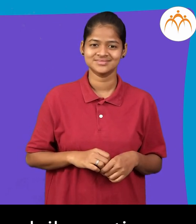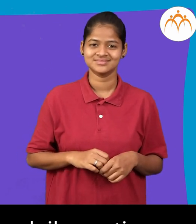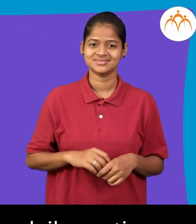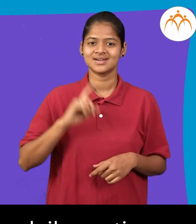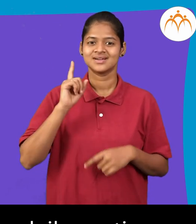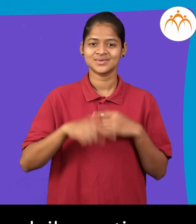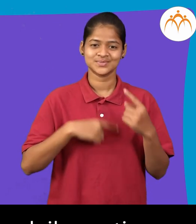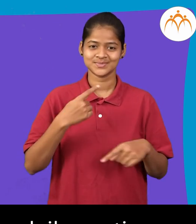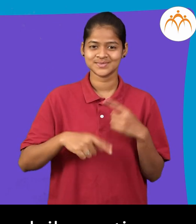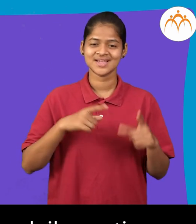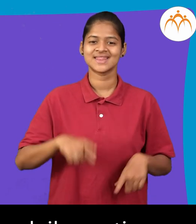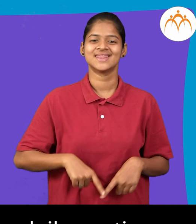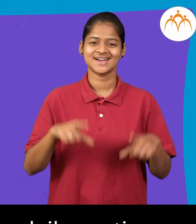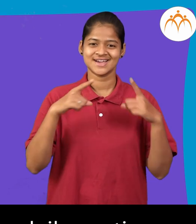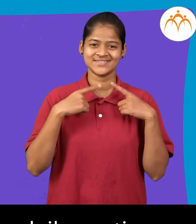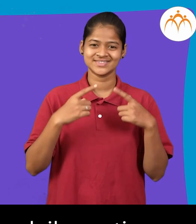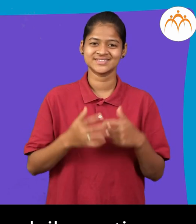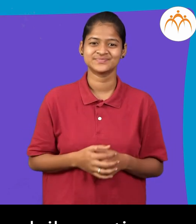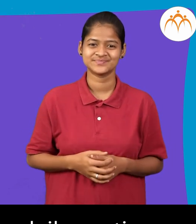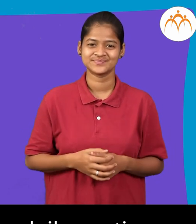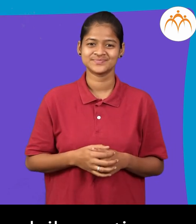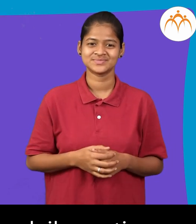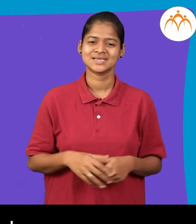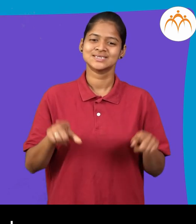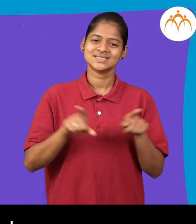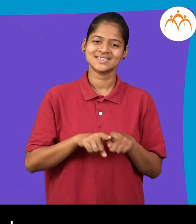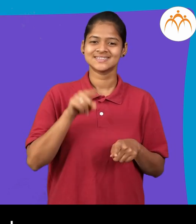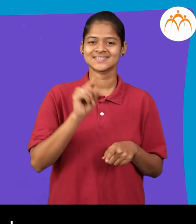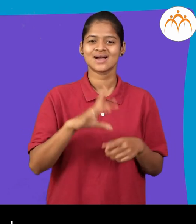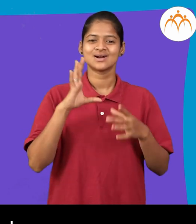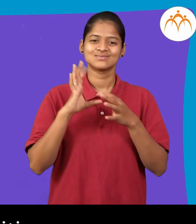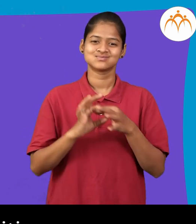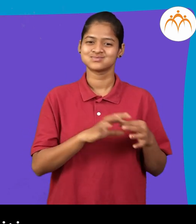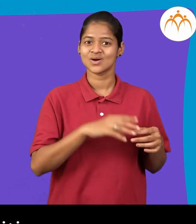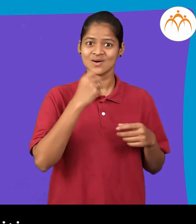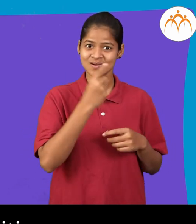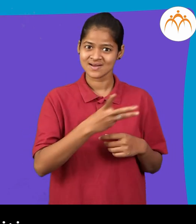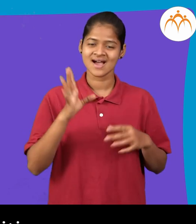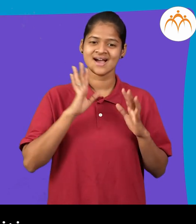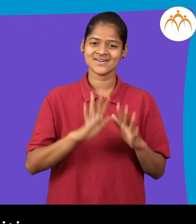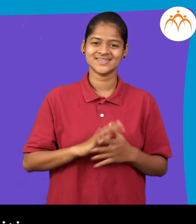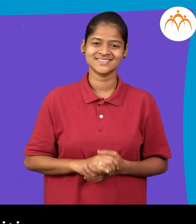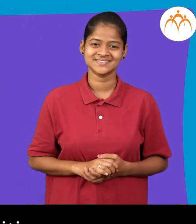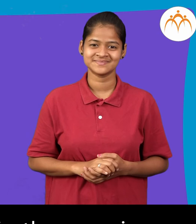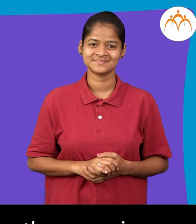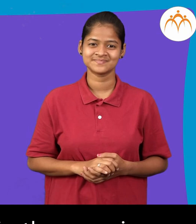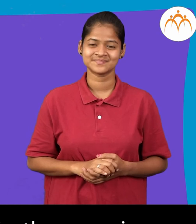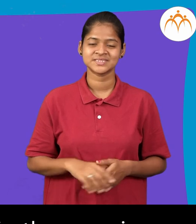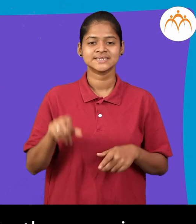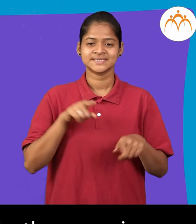an order in our daily routine for example all our activities right from